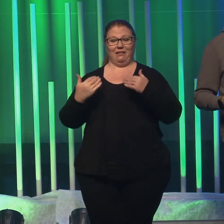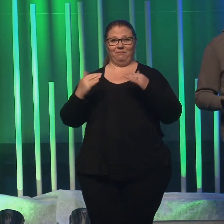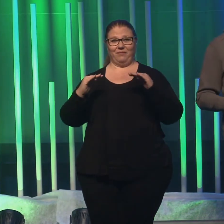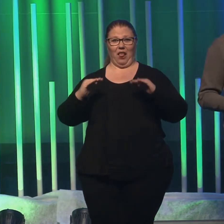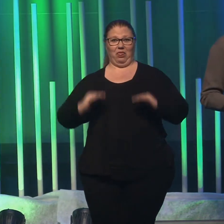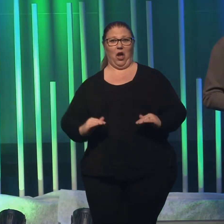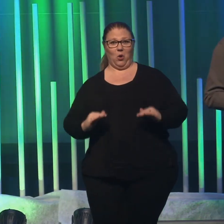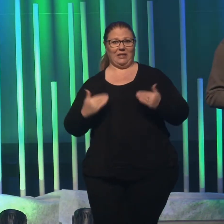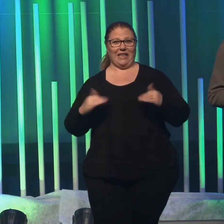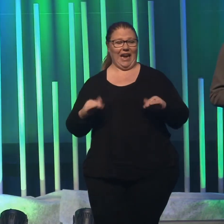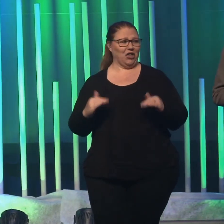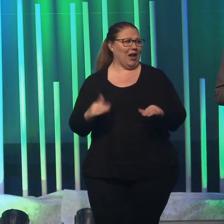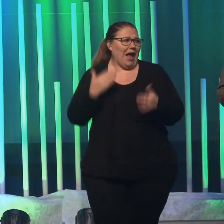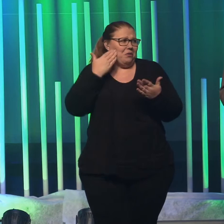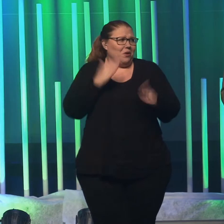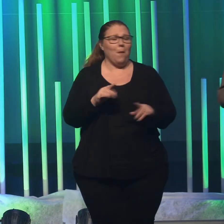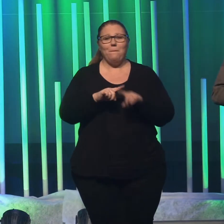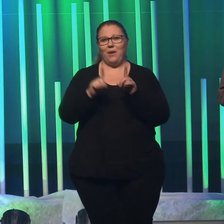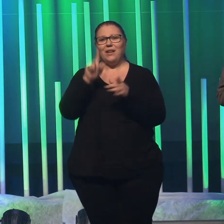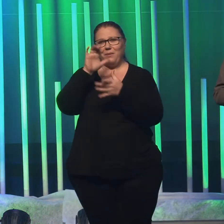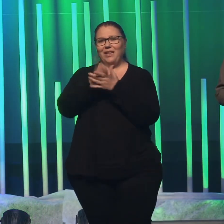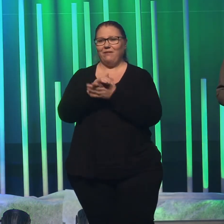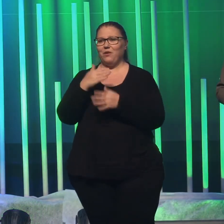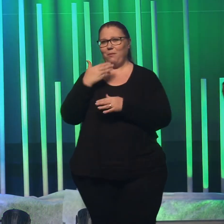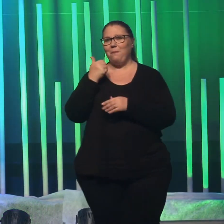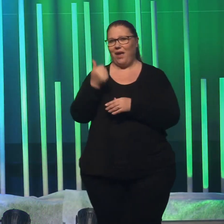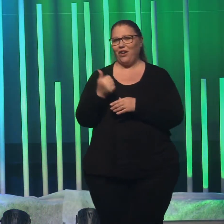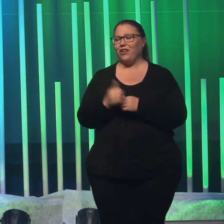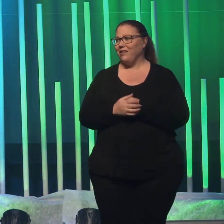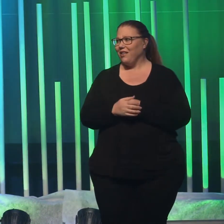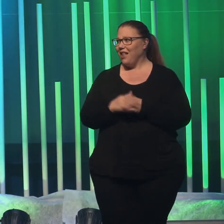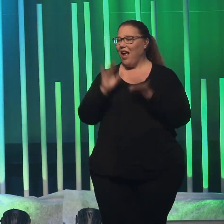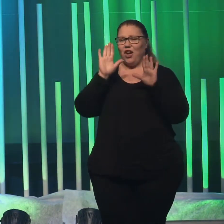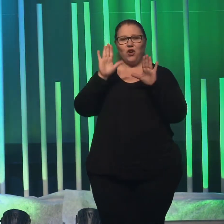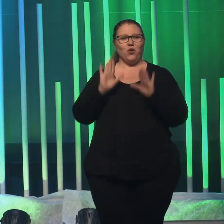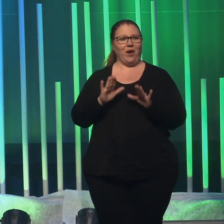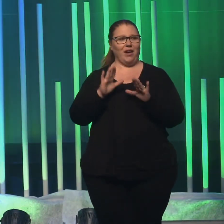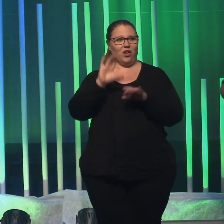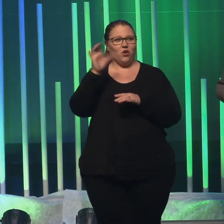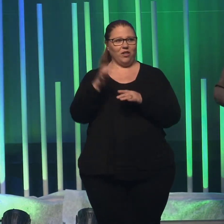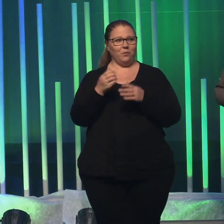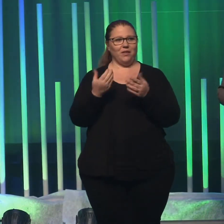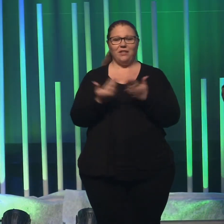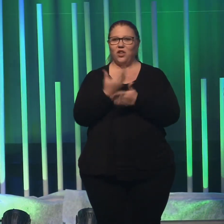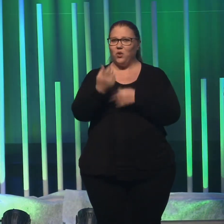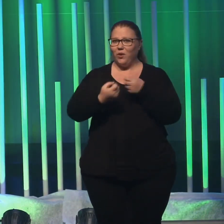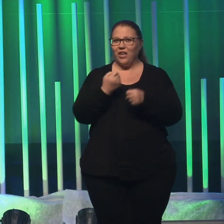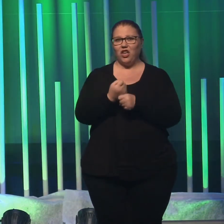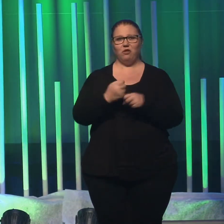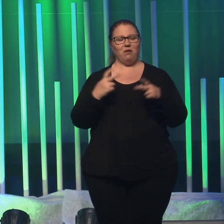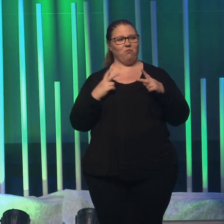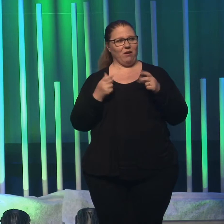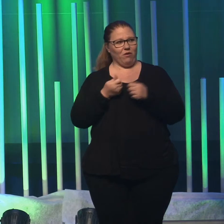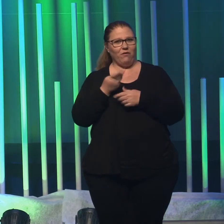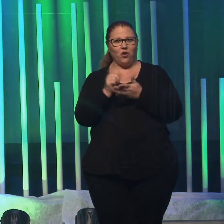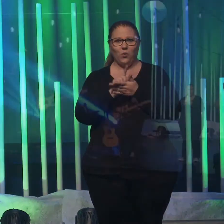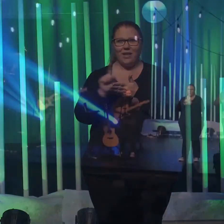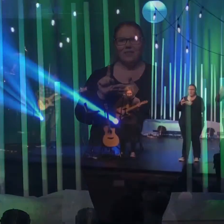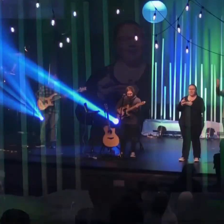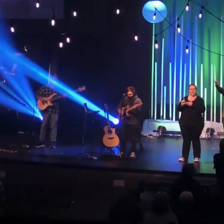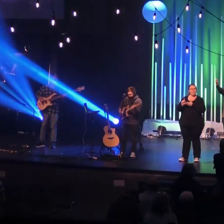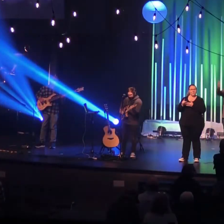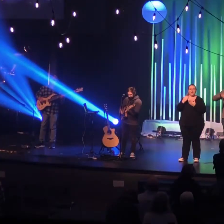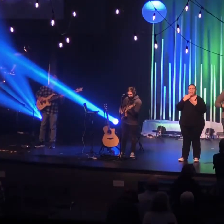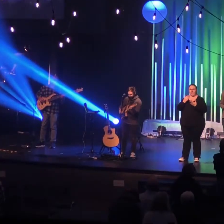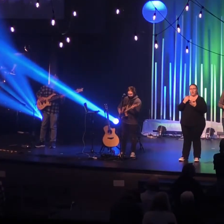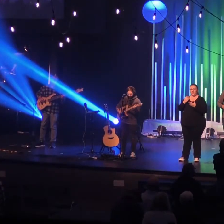I just believe it's going to be better. We're here together. We've had a great Christmas and New Year. We've been off for a couple of weeks of meeting in person. So thank you for being here. If